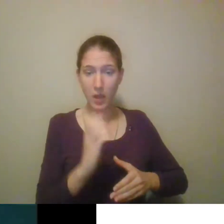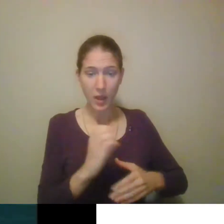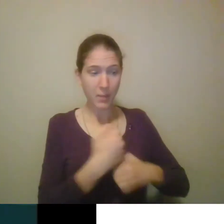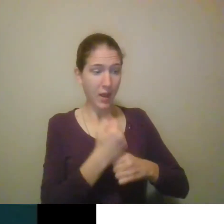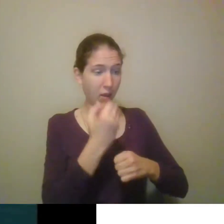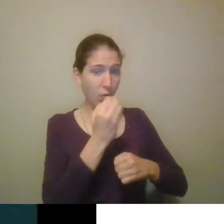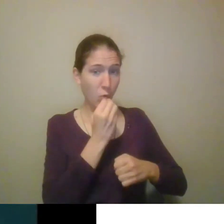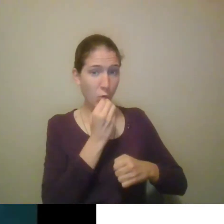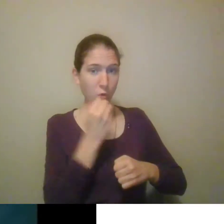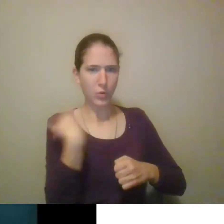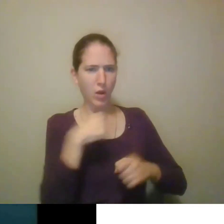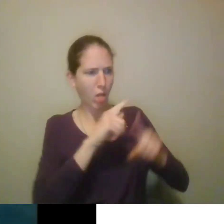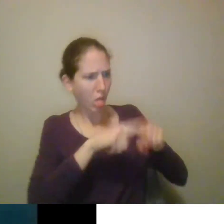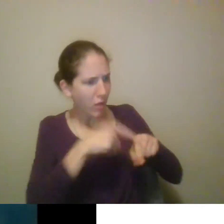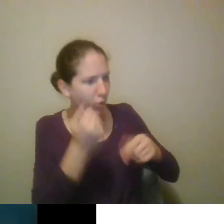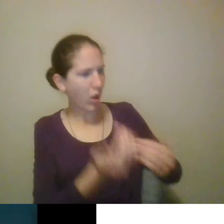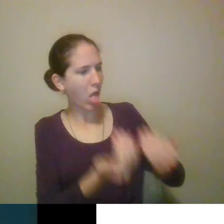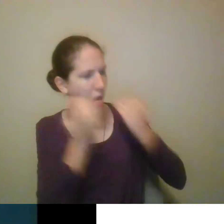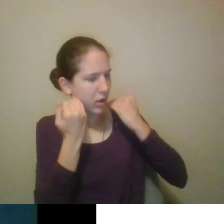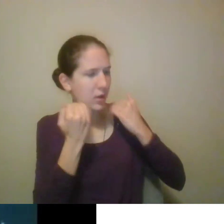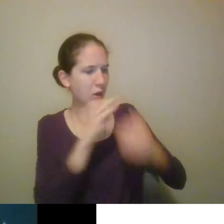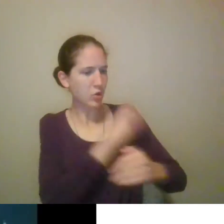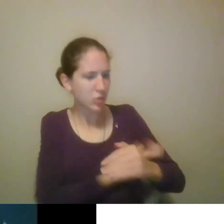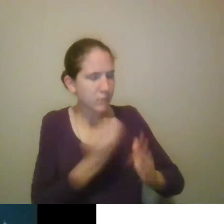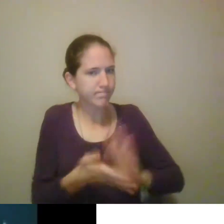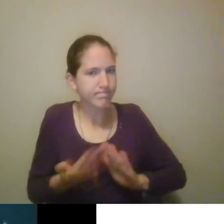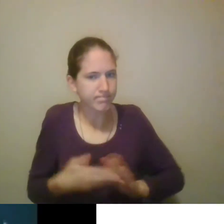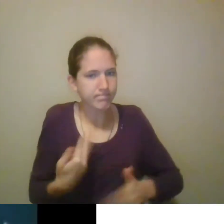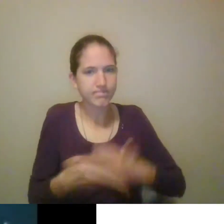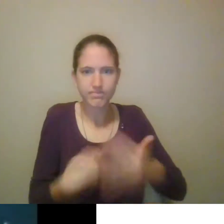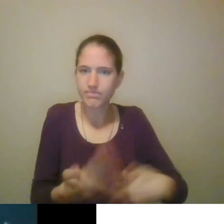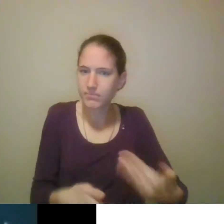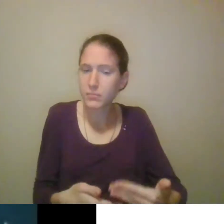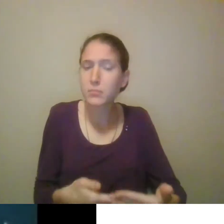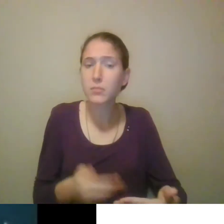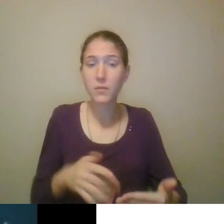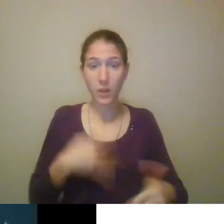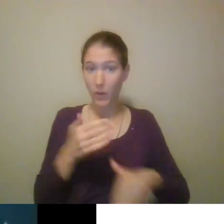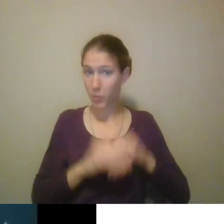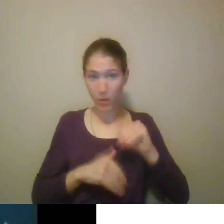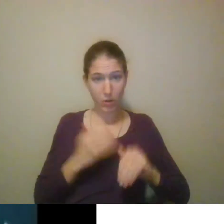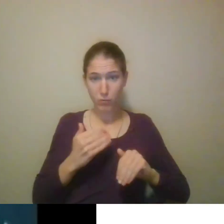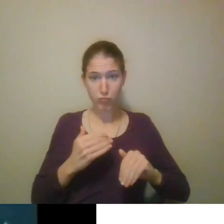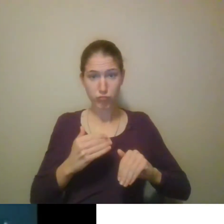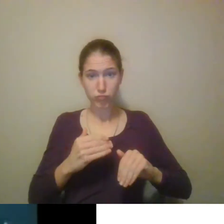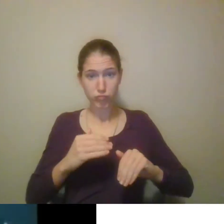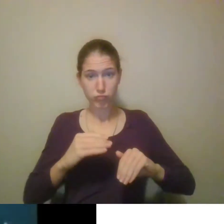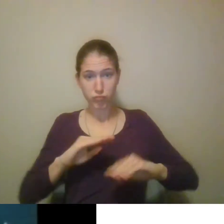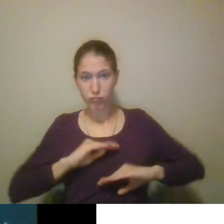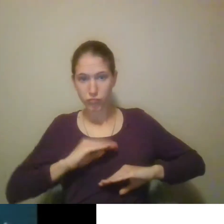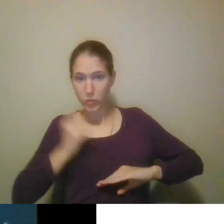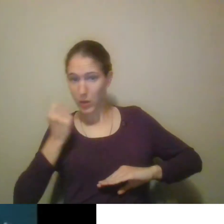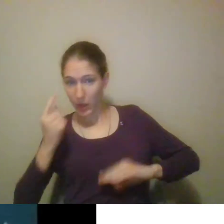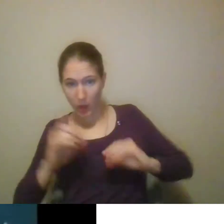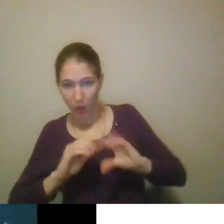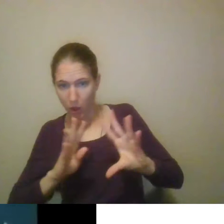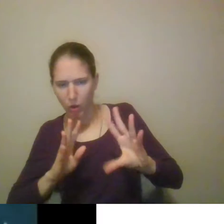All right then. Is that clear for everyone now? Does everyone feel comfortable with chloroplasts? Are there any questions about them?